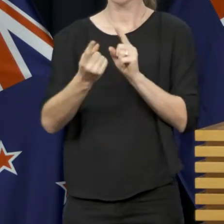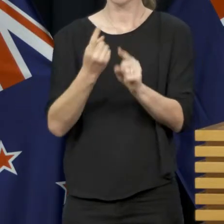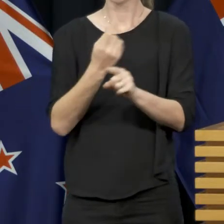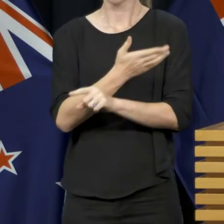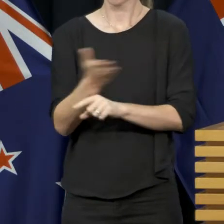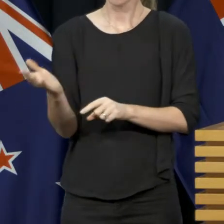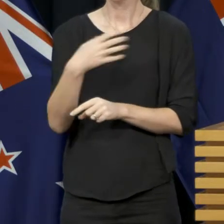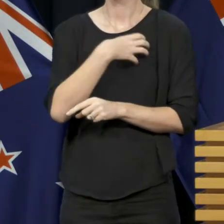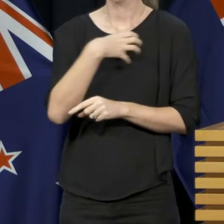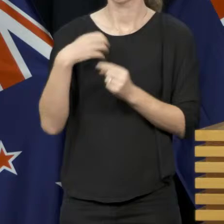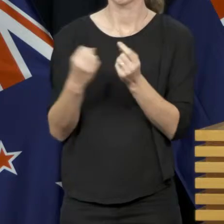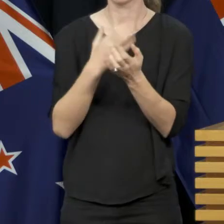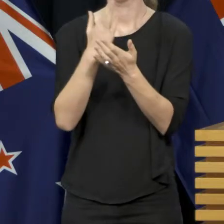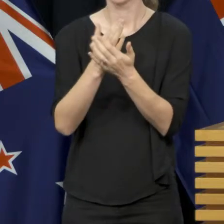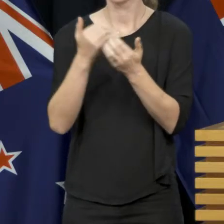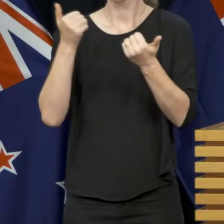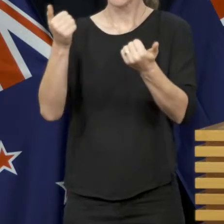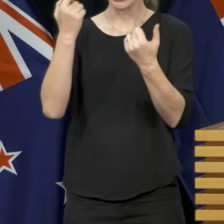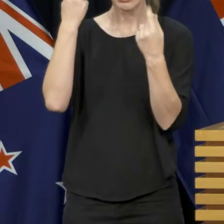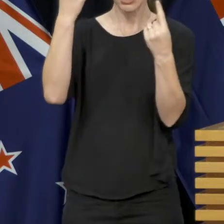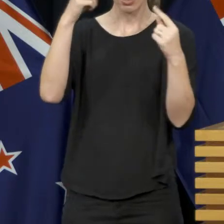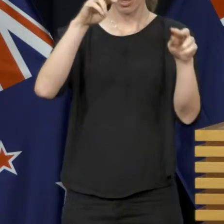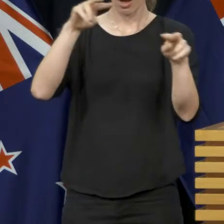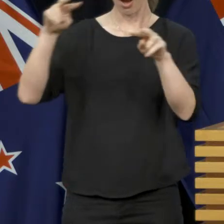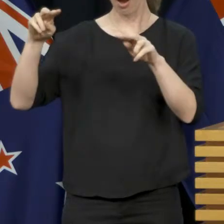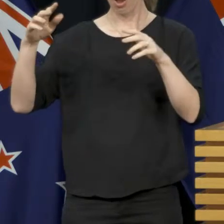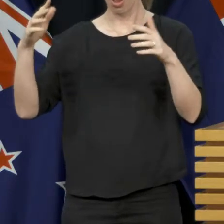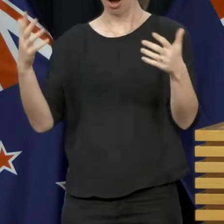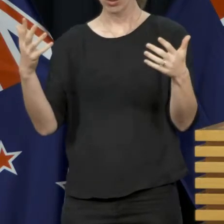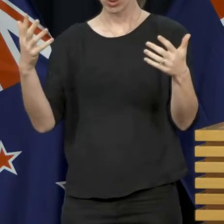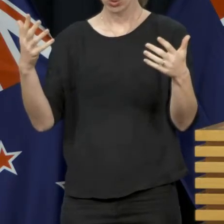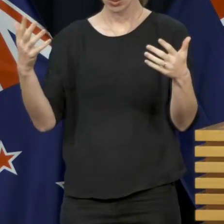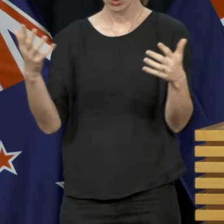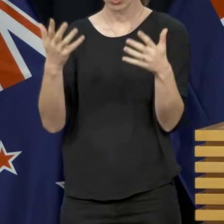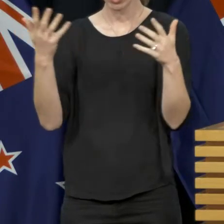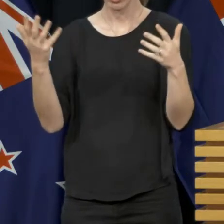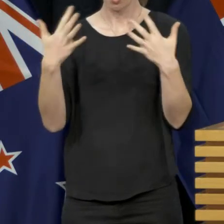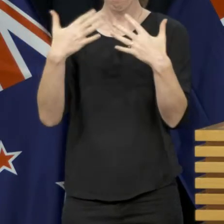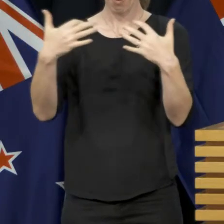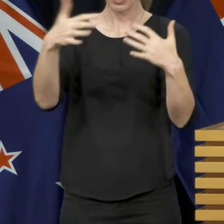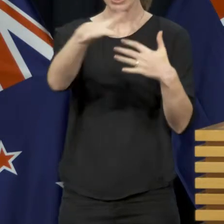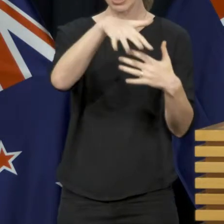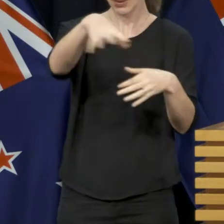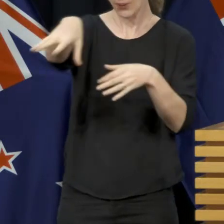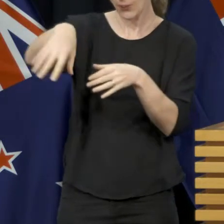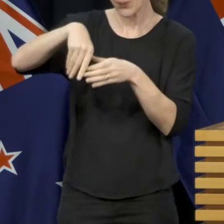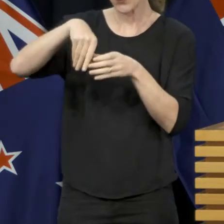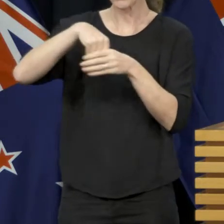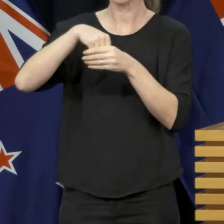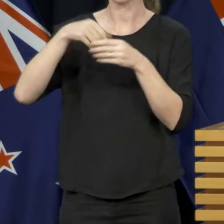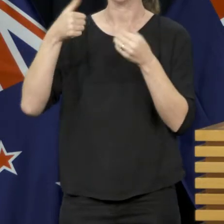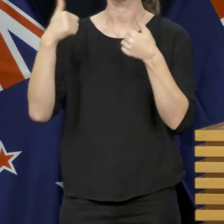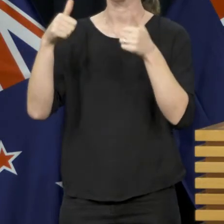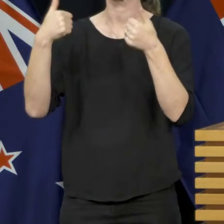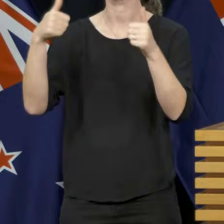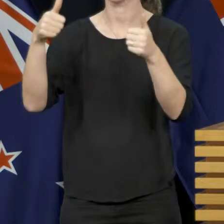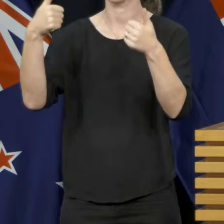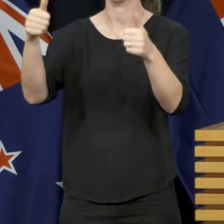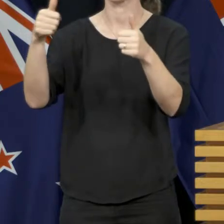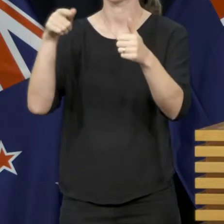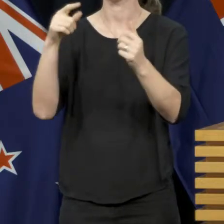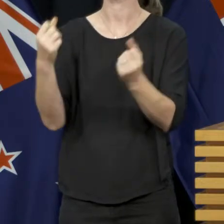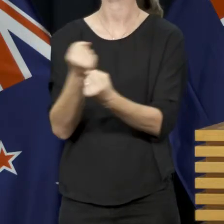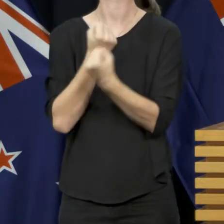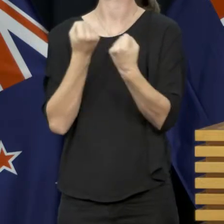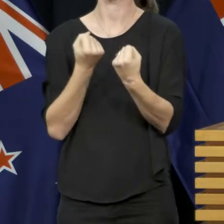making sure that you have a good understanding and awareness of how to draw in the public sector as effectively as possible is one of the